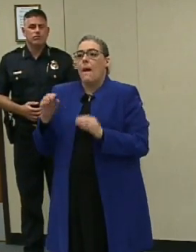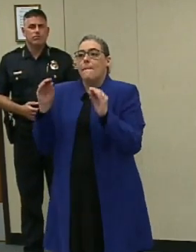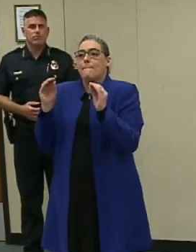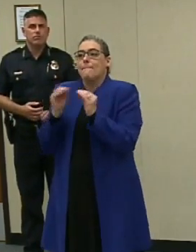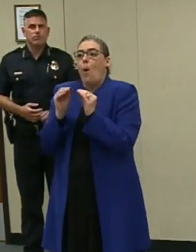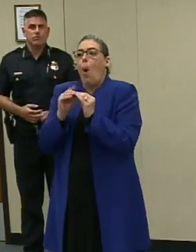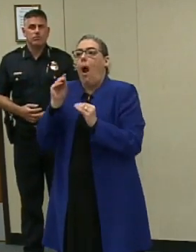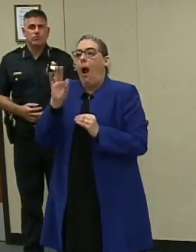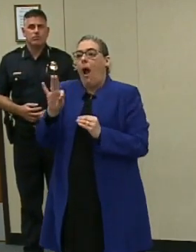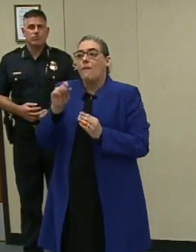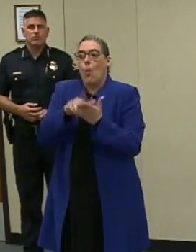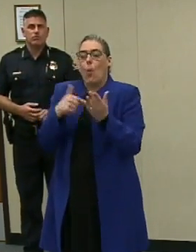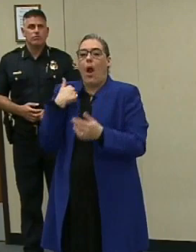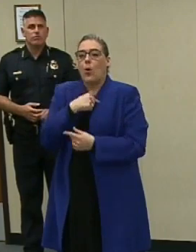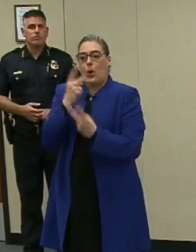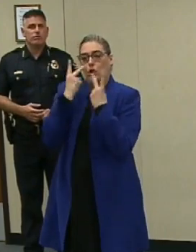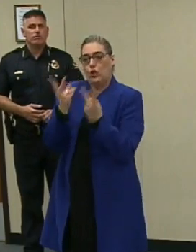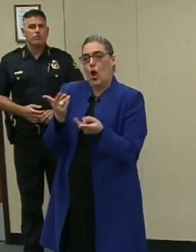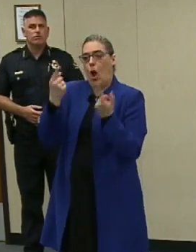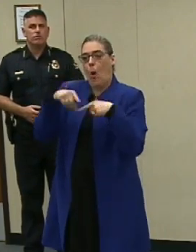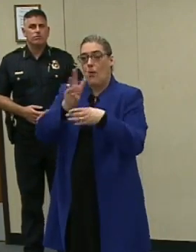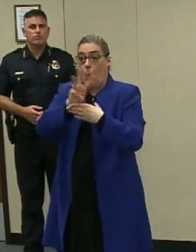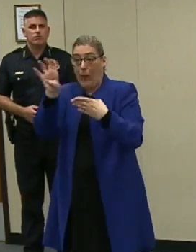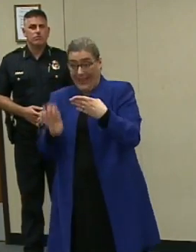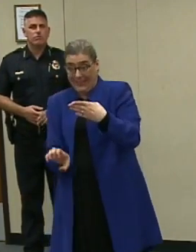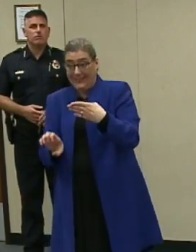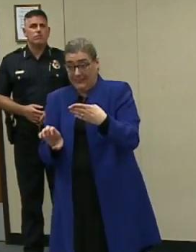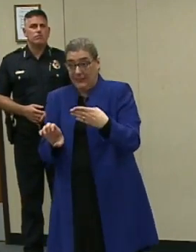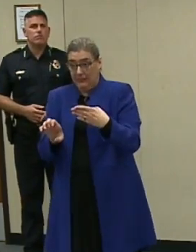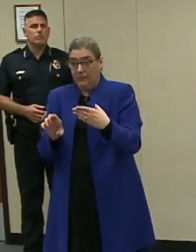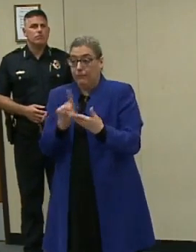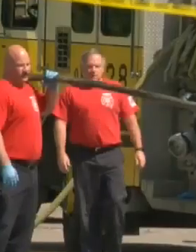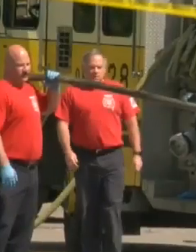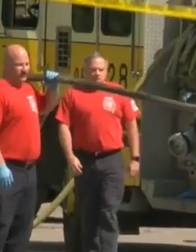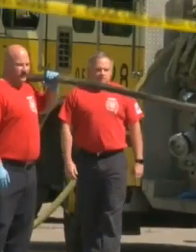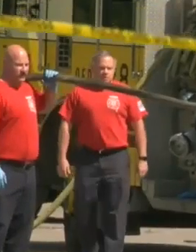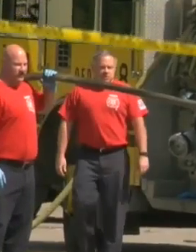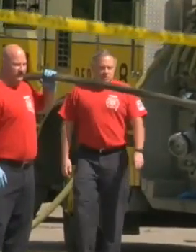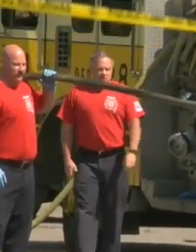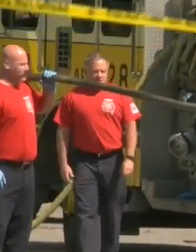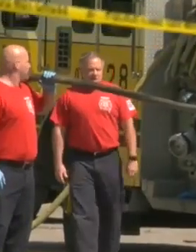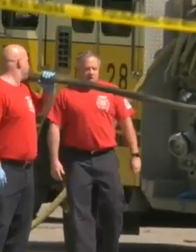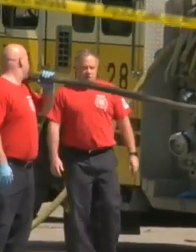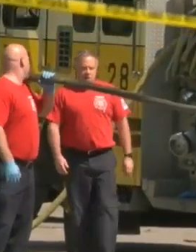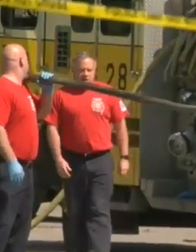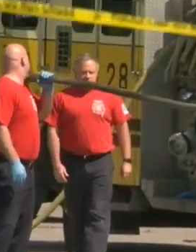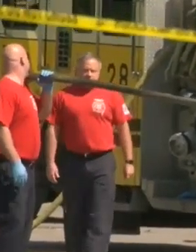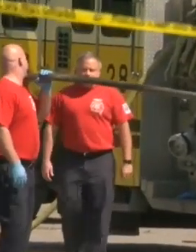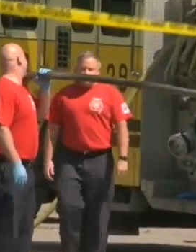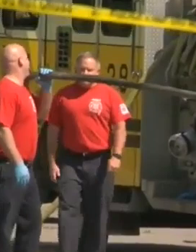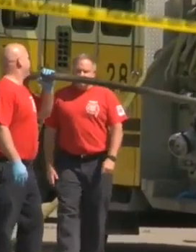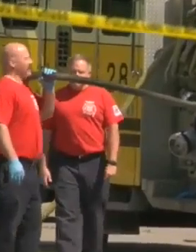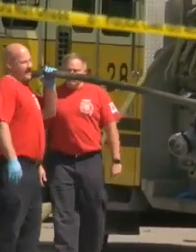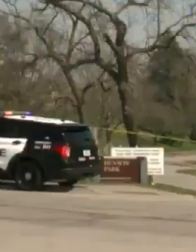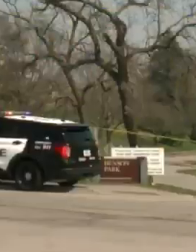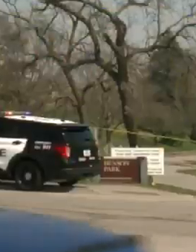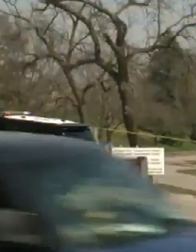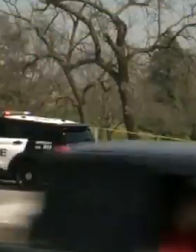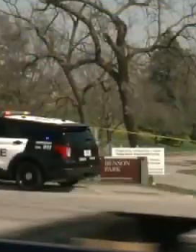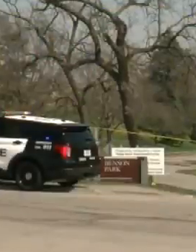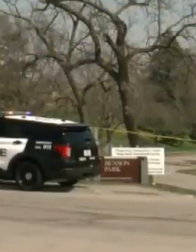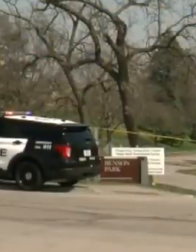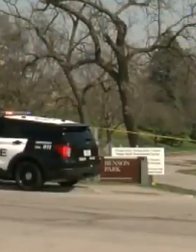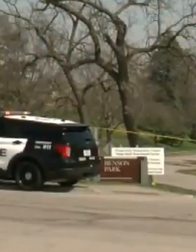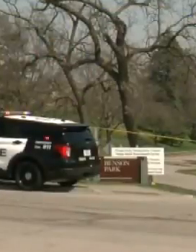we observed last weekend in all of our parks throughout the city. Chief Schmatter says they did two compliance checks at